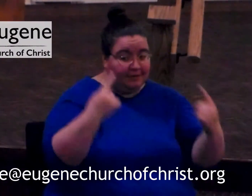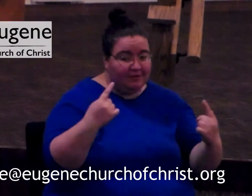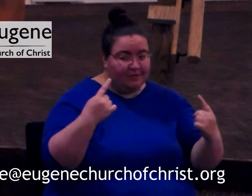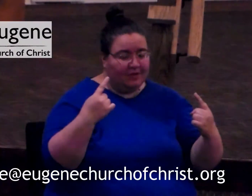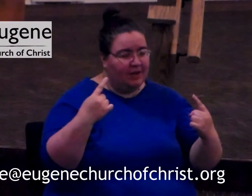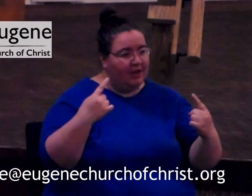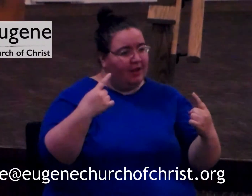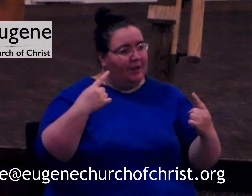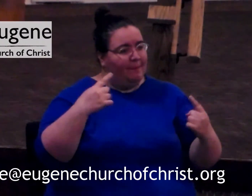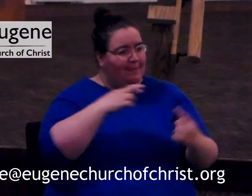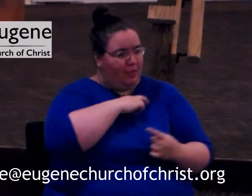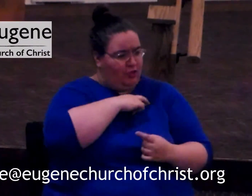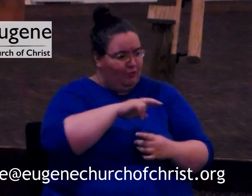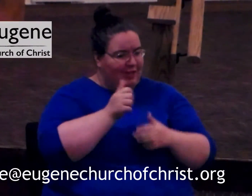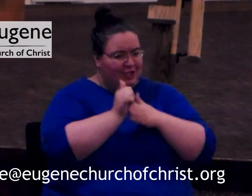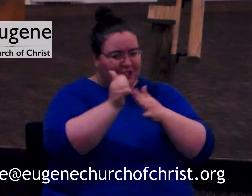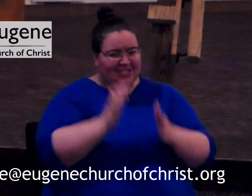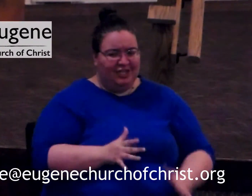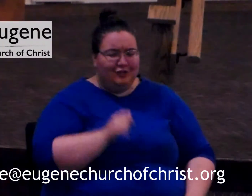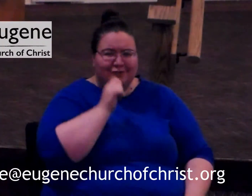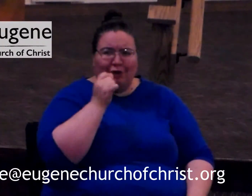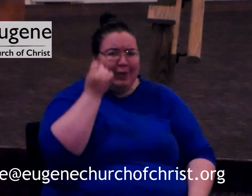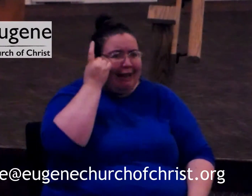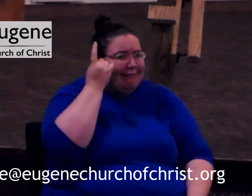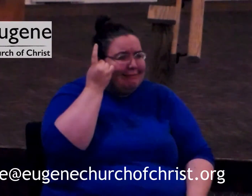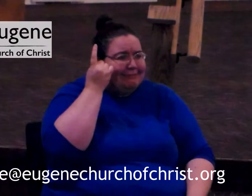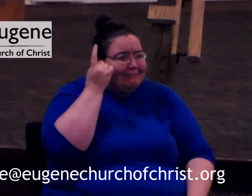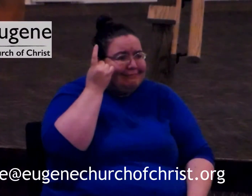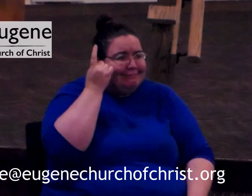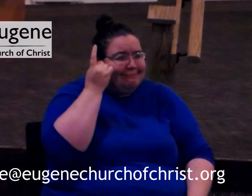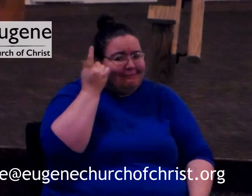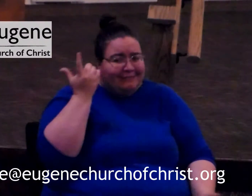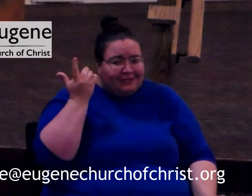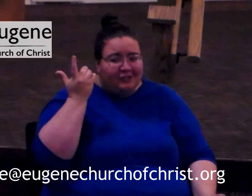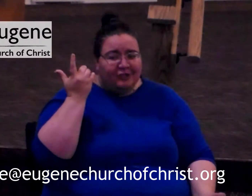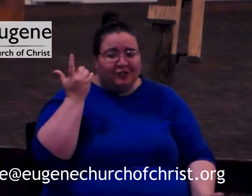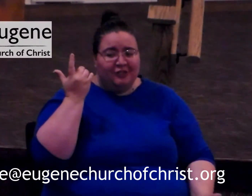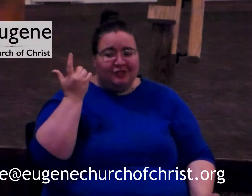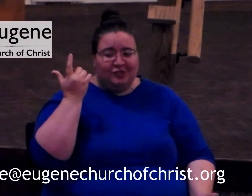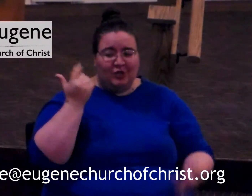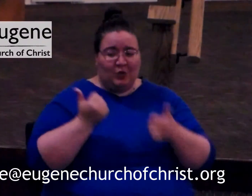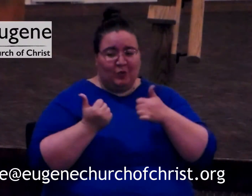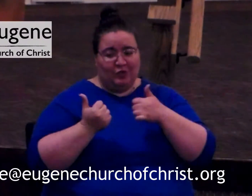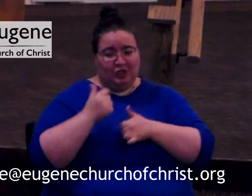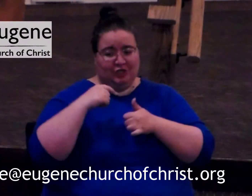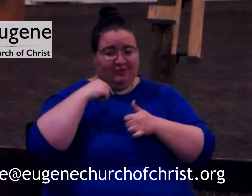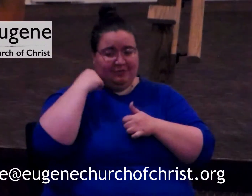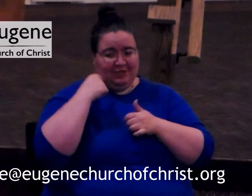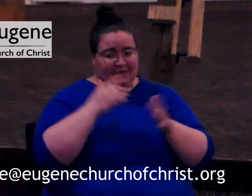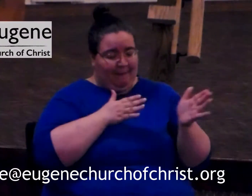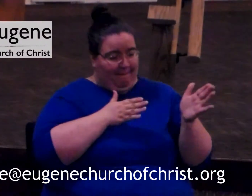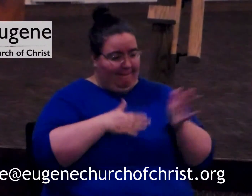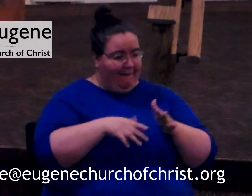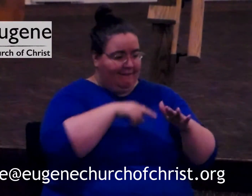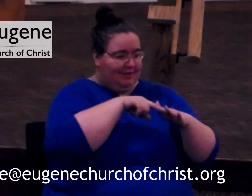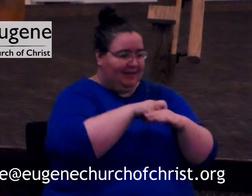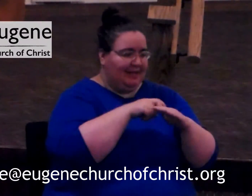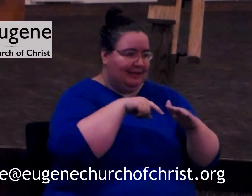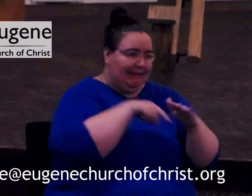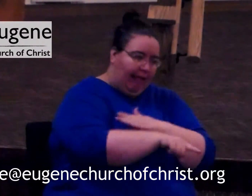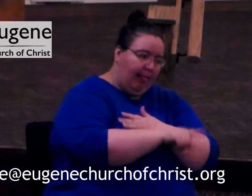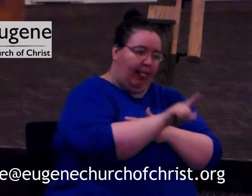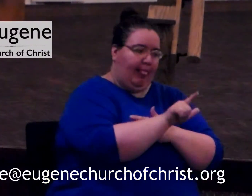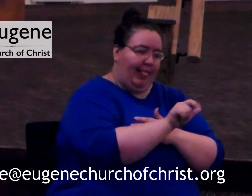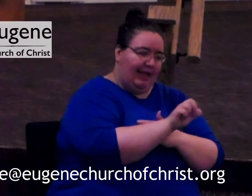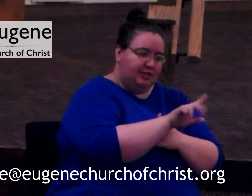leaders of the time just don't get it. So the chief priests made plans to kill Lazarus as